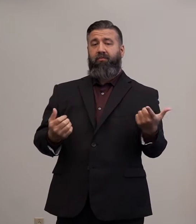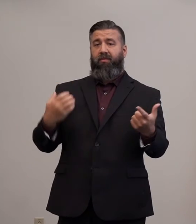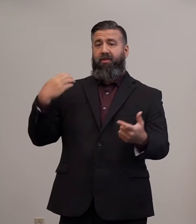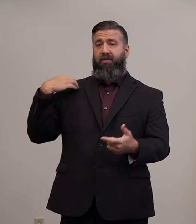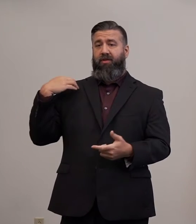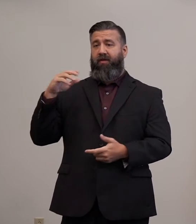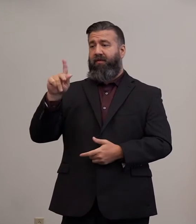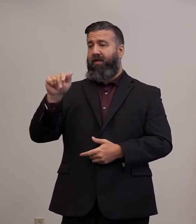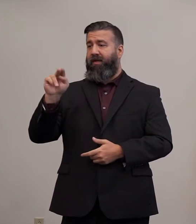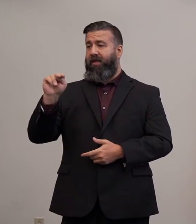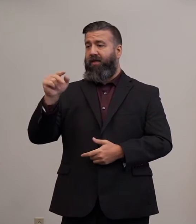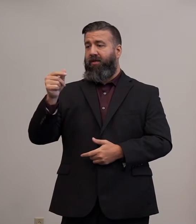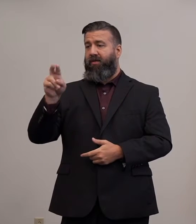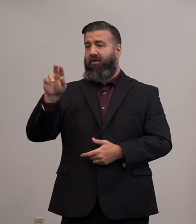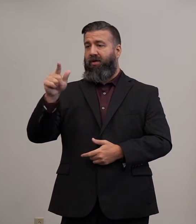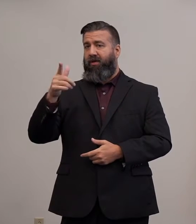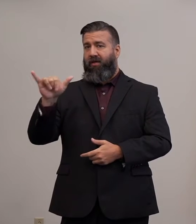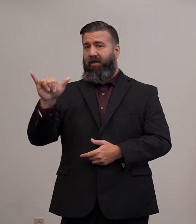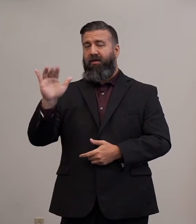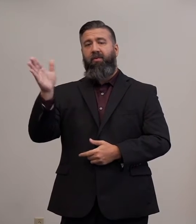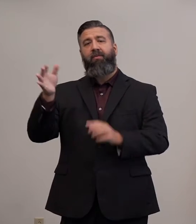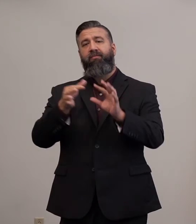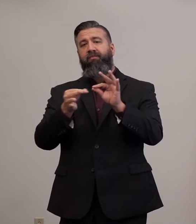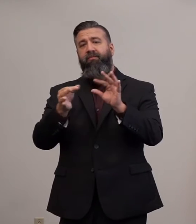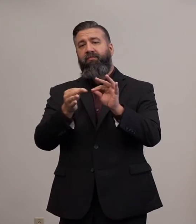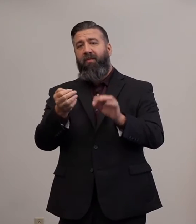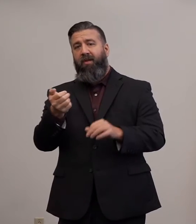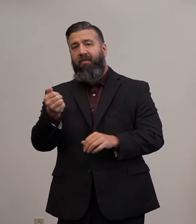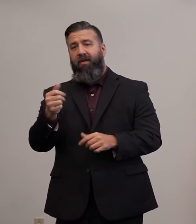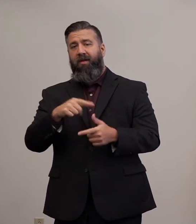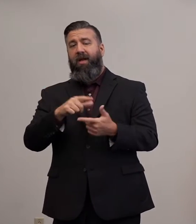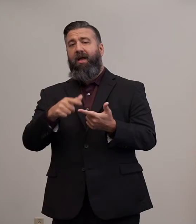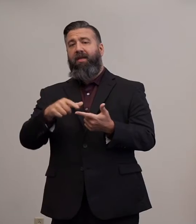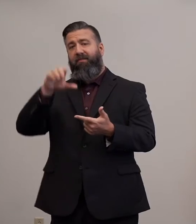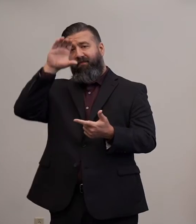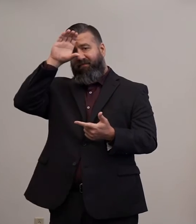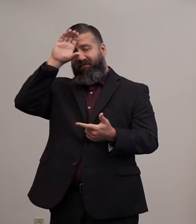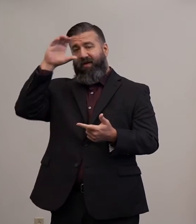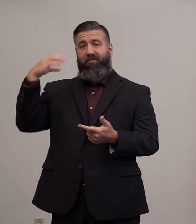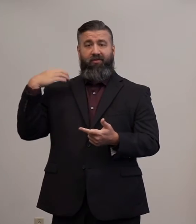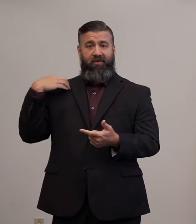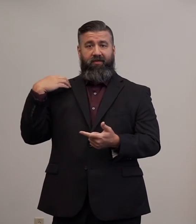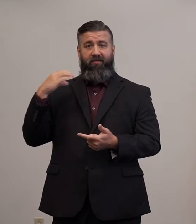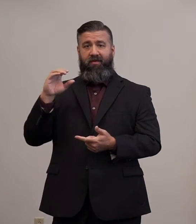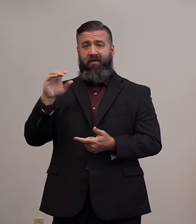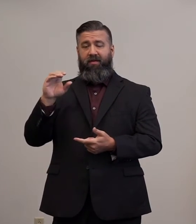Ken Gregory. He'll say a few words, and then also Fire Chief Ken Olshwanger.